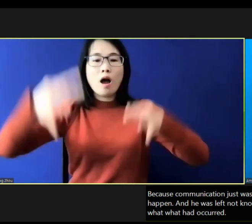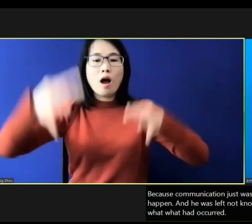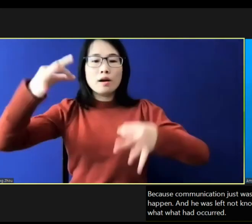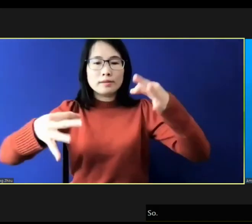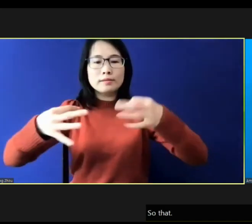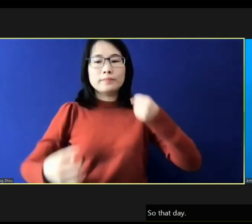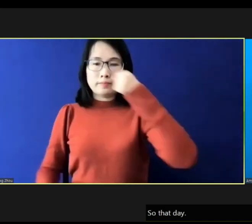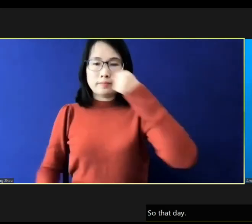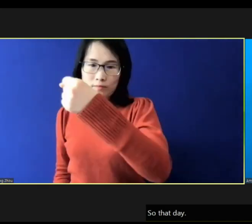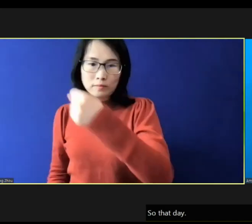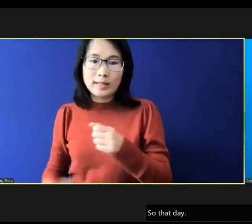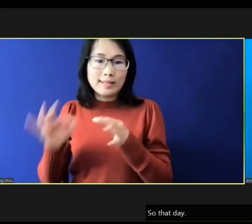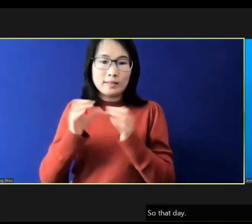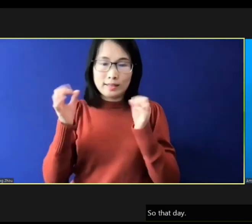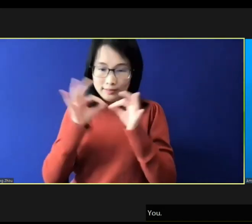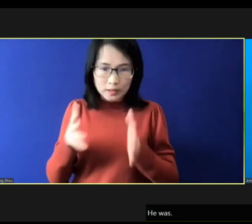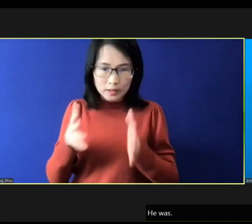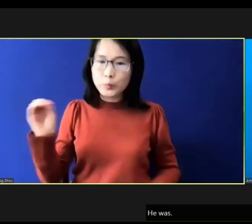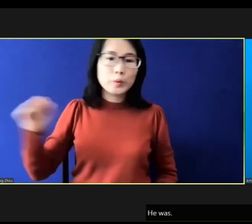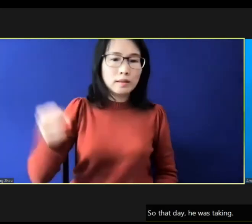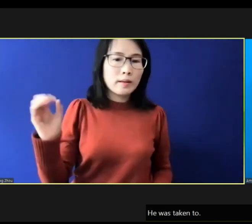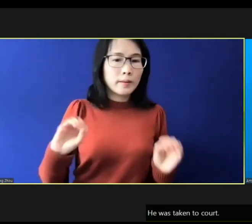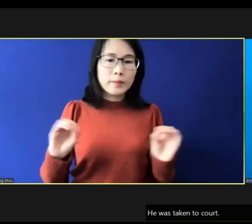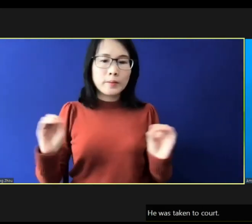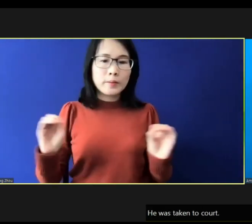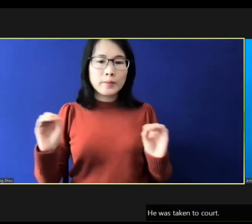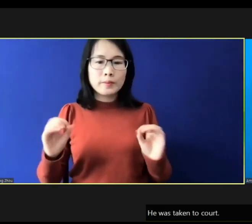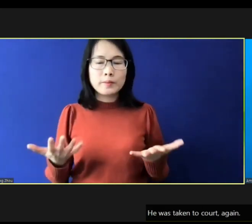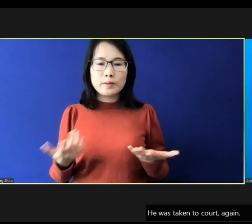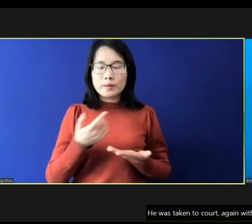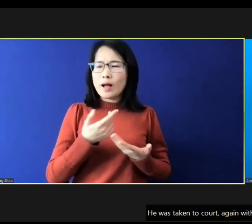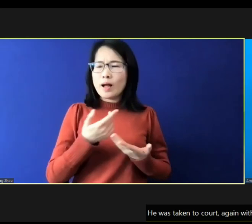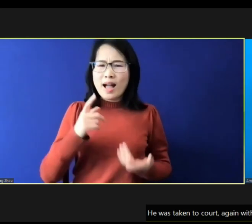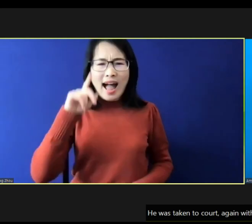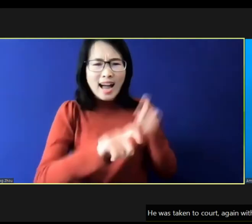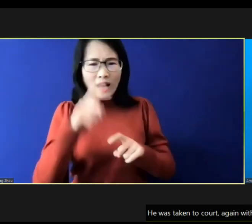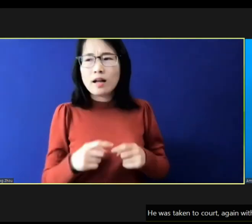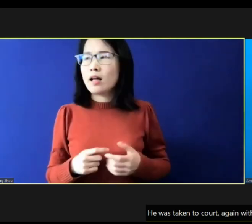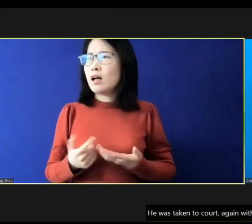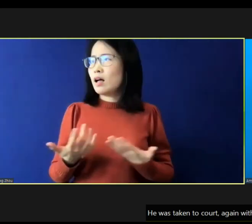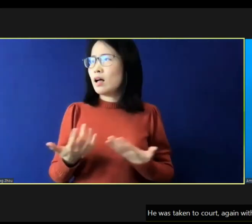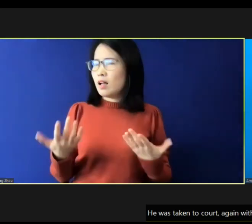So that day, he was taken to court, again, without an interpreter.